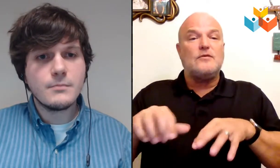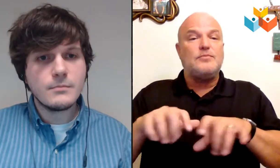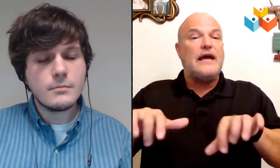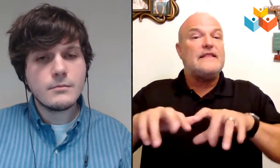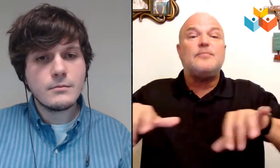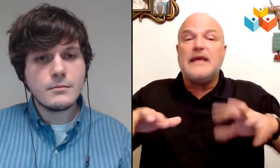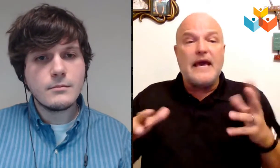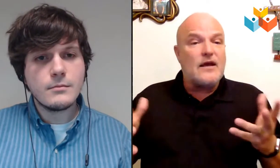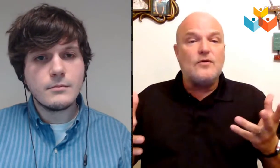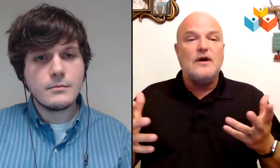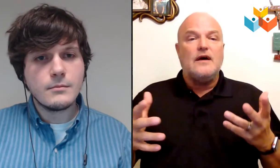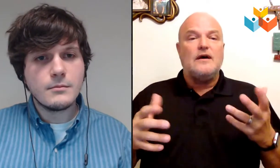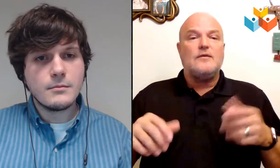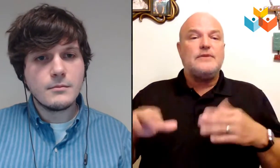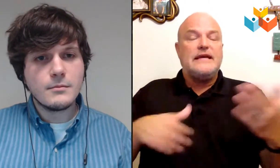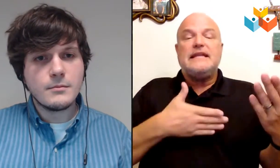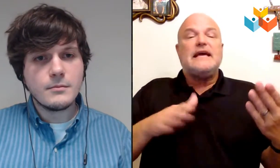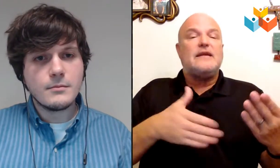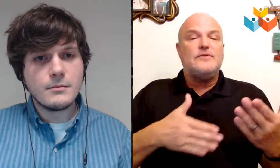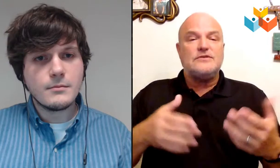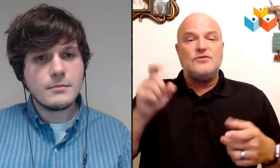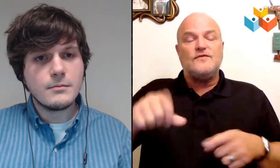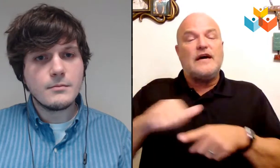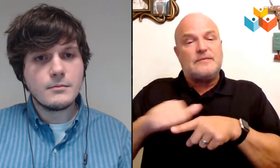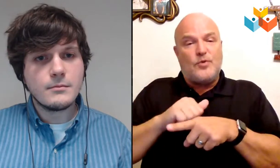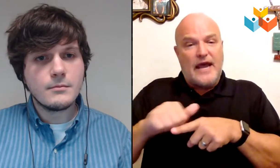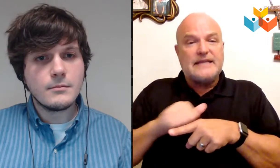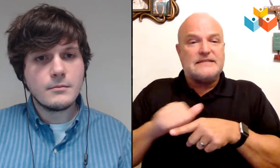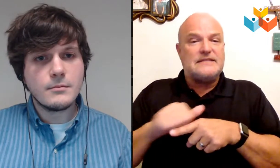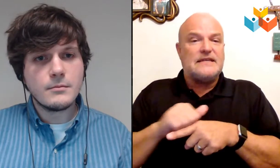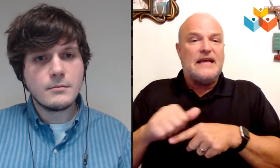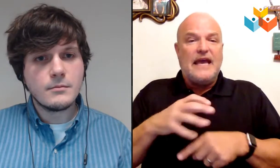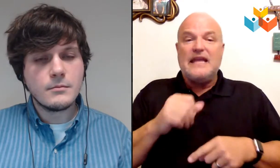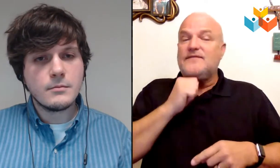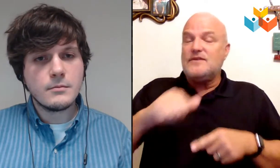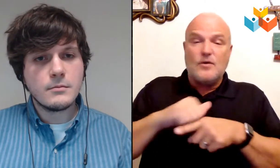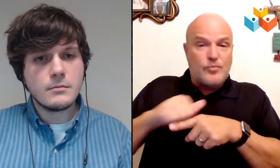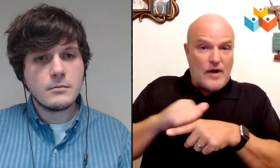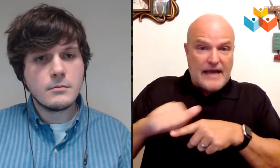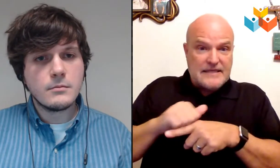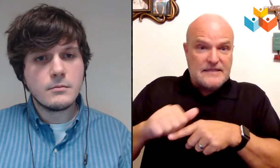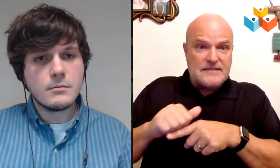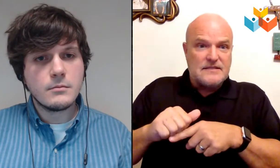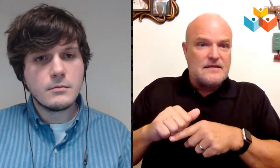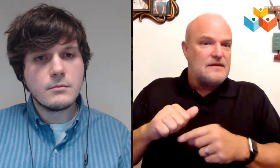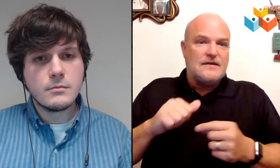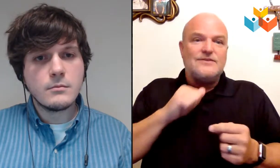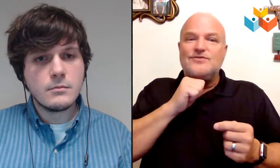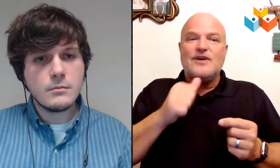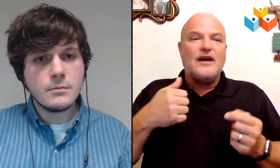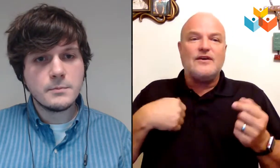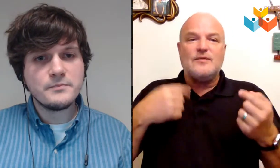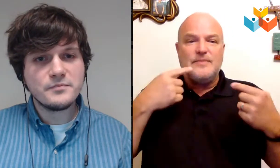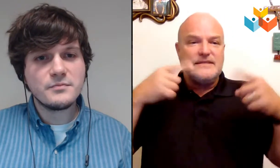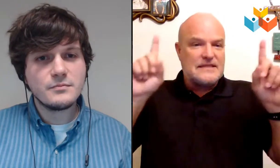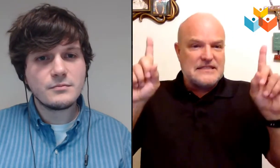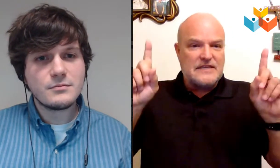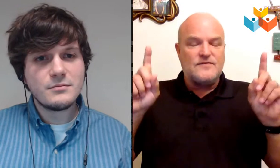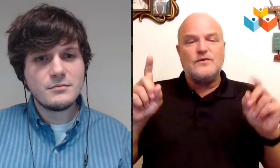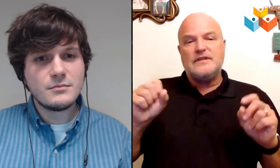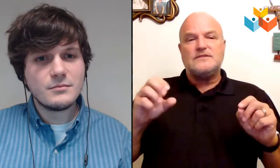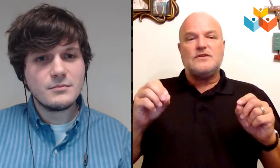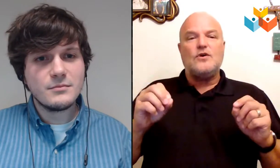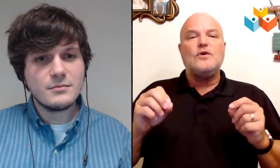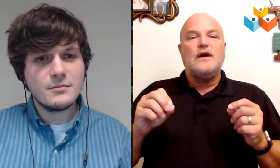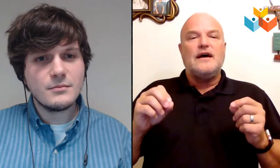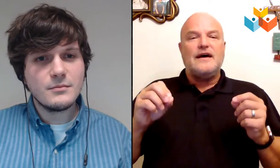typing or playing the piano or playing any kind of music, you've got to practice it. And if you don't practice, you're not going to be